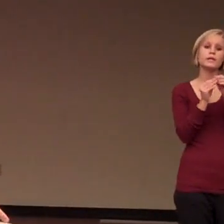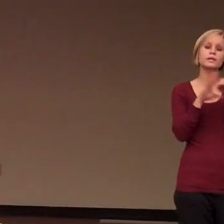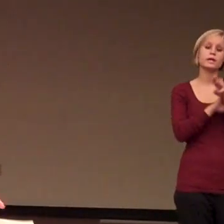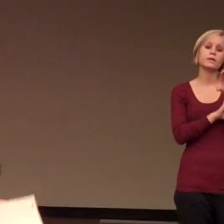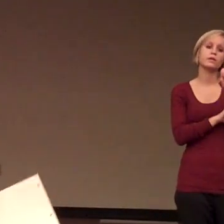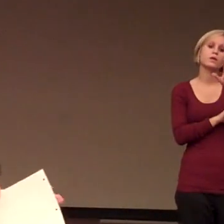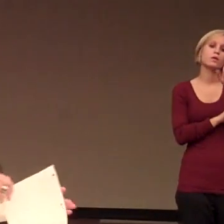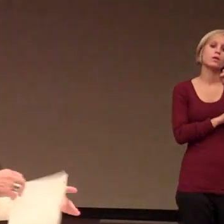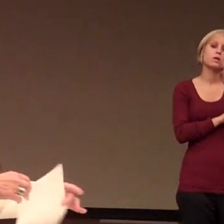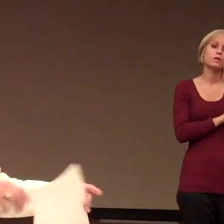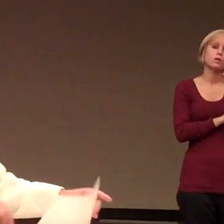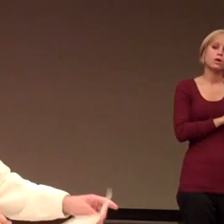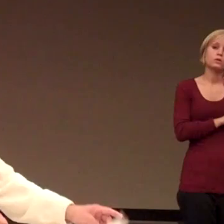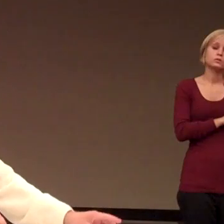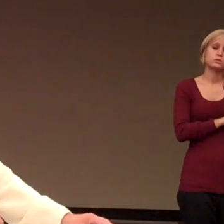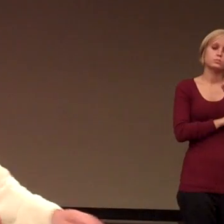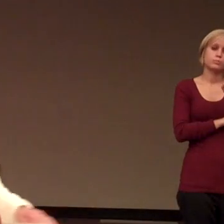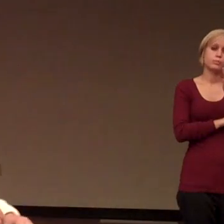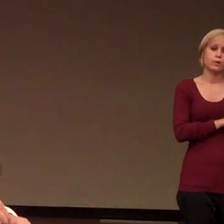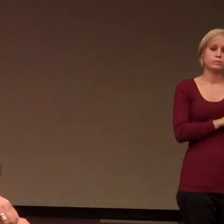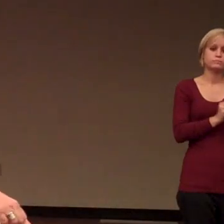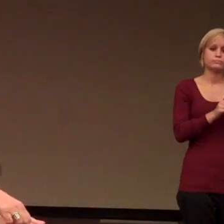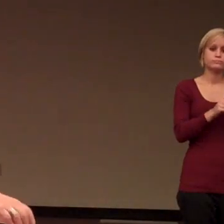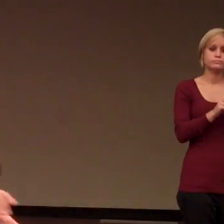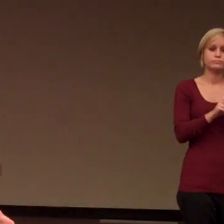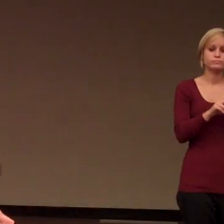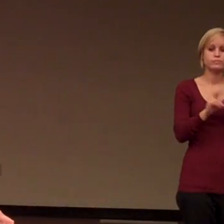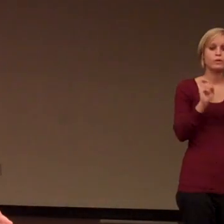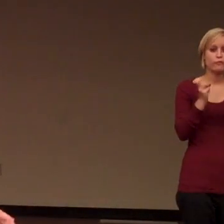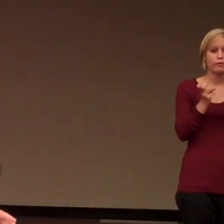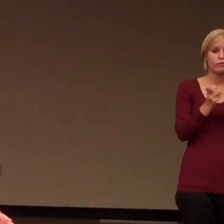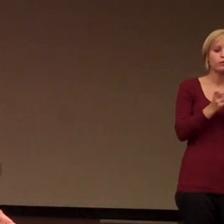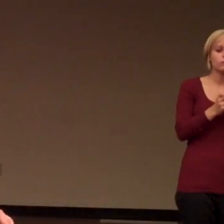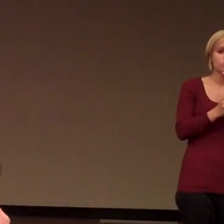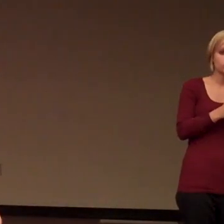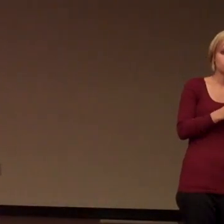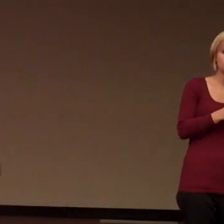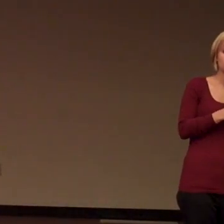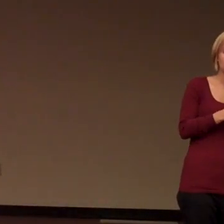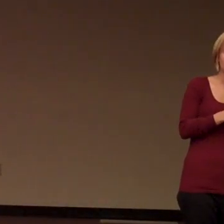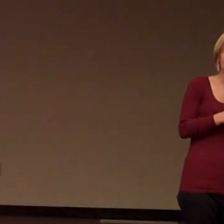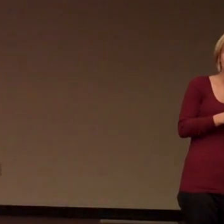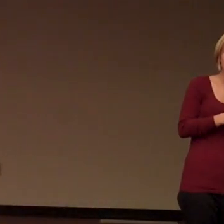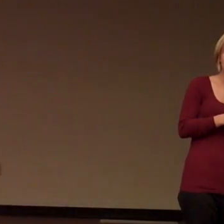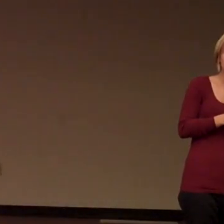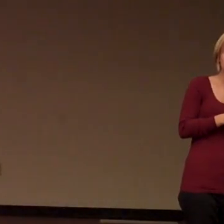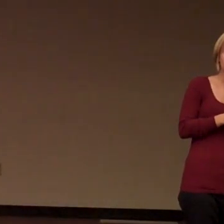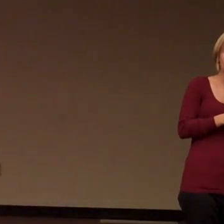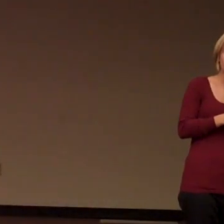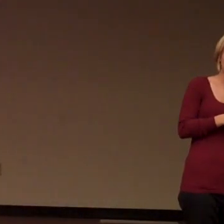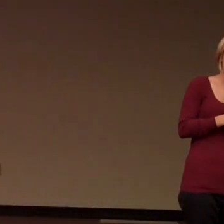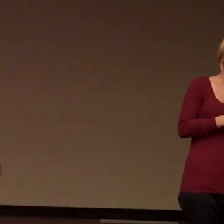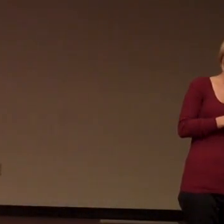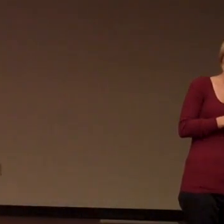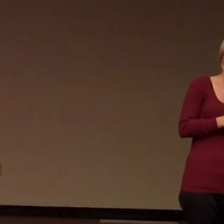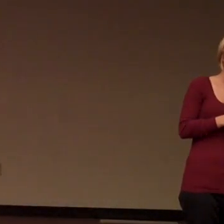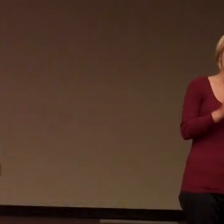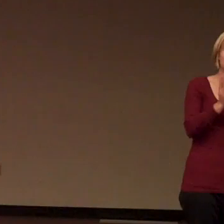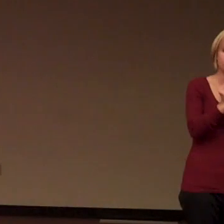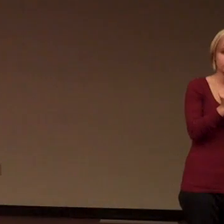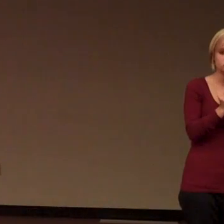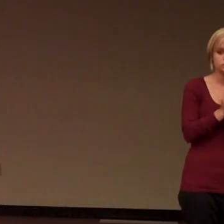the Clarksburg Convention. And I'll give you the date on that if I